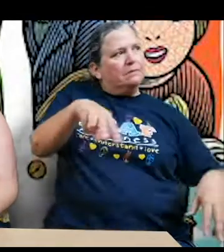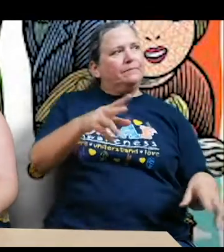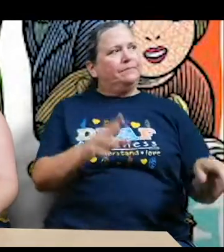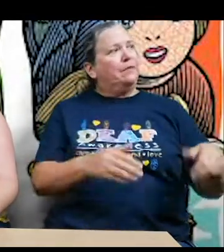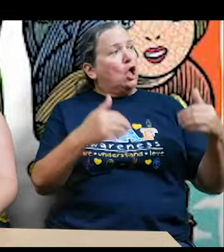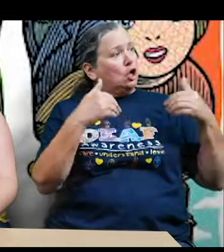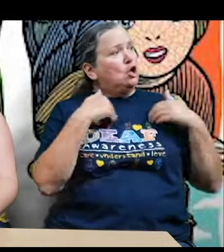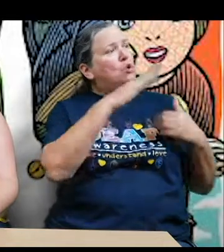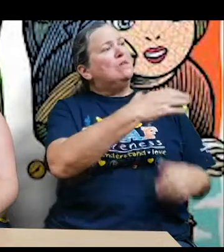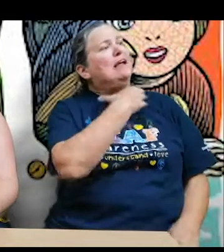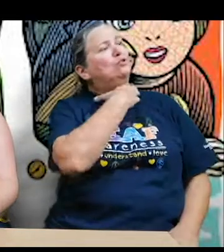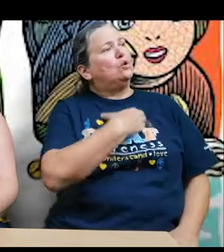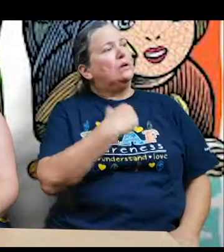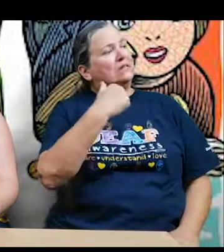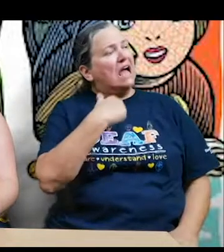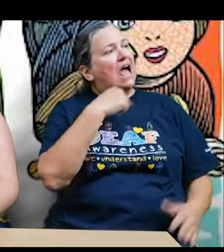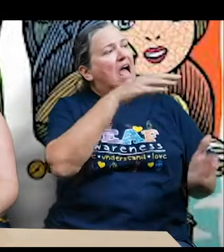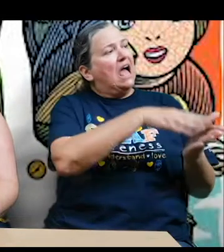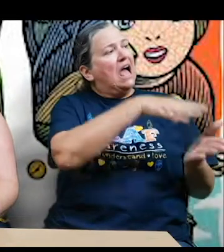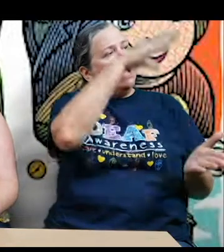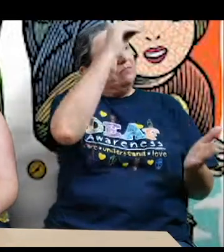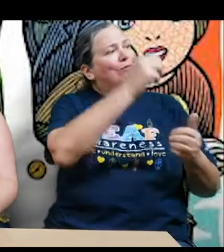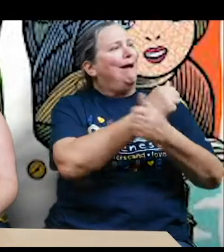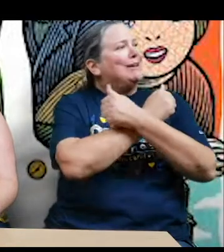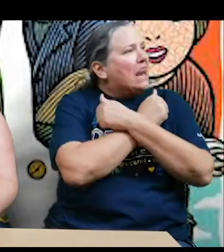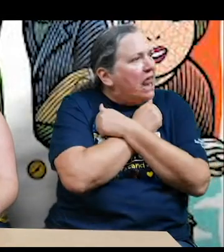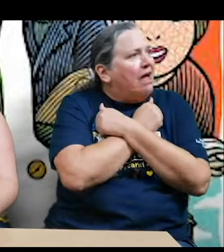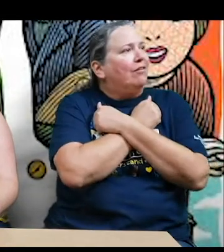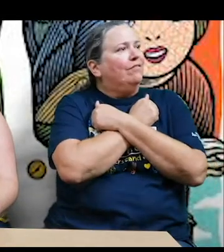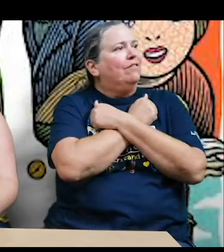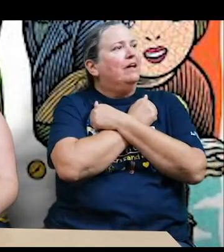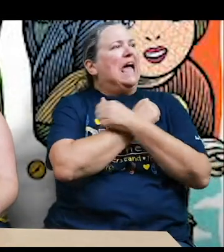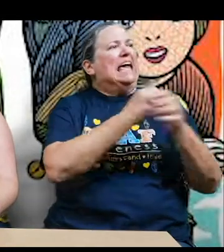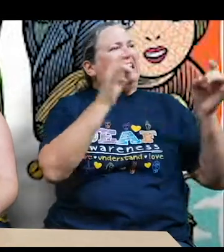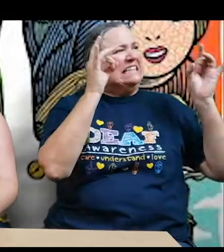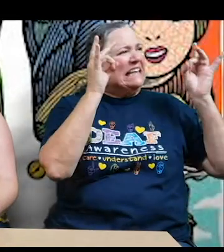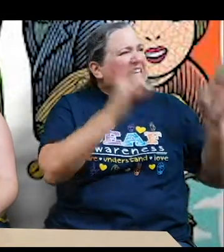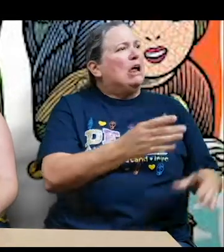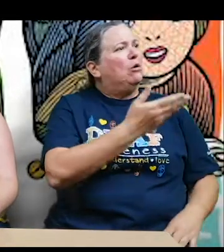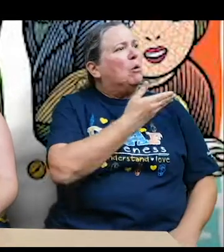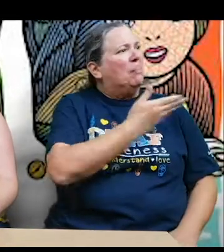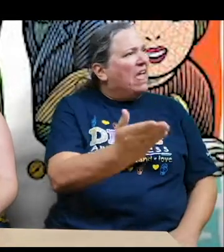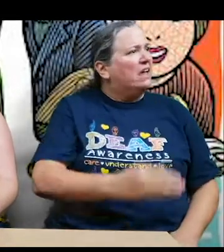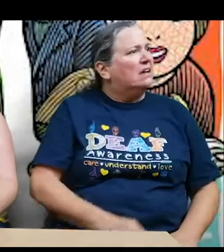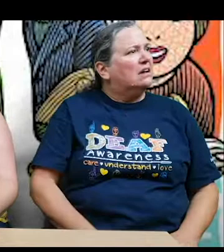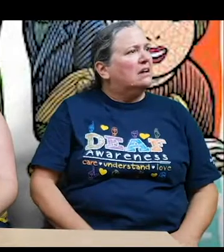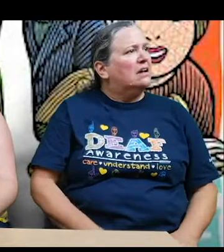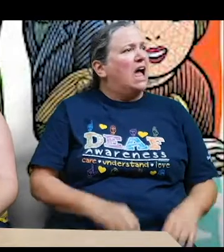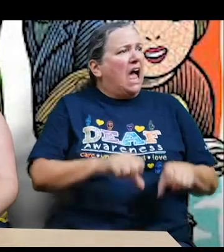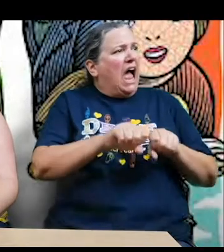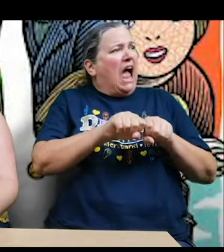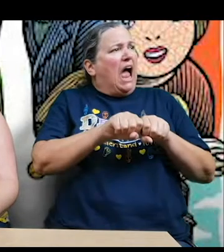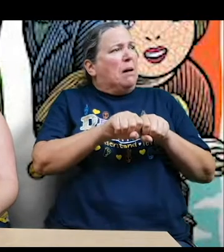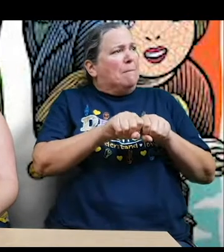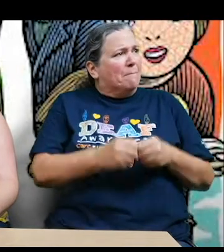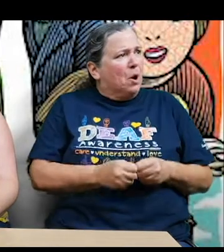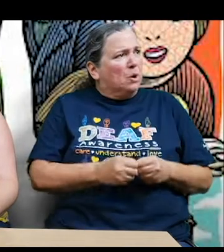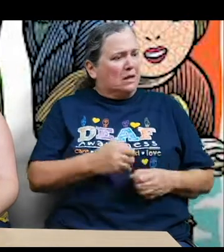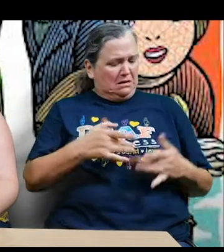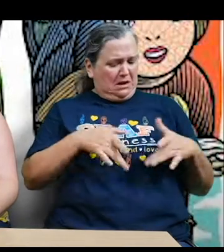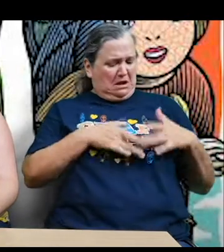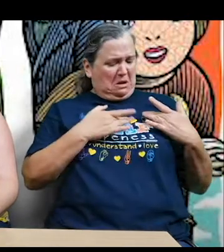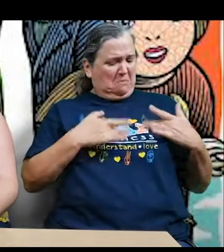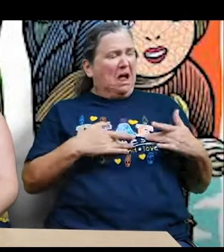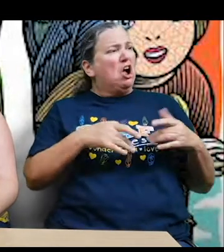got your wish. I have learned how to love, and it's a terrible thing. I'm broken. My heart